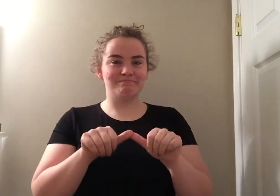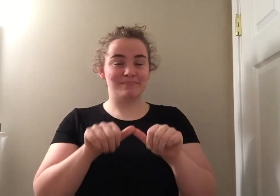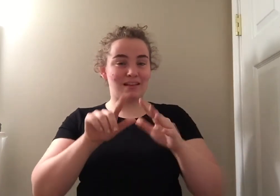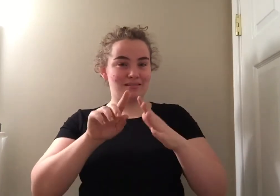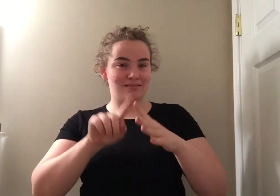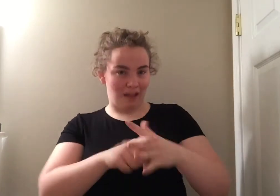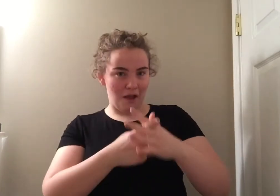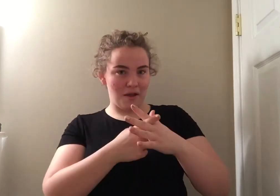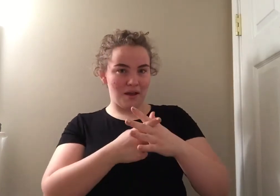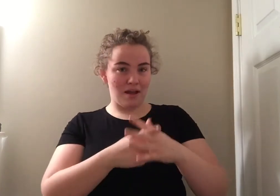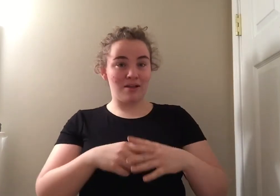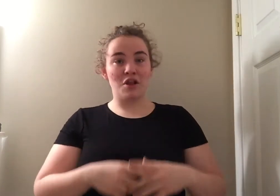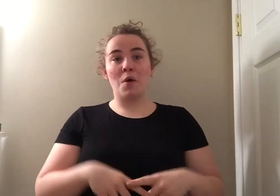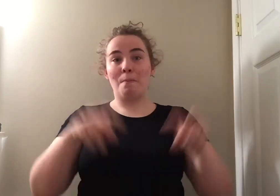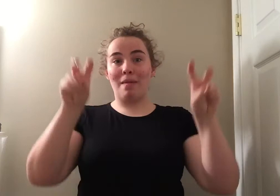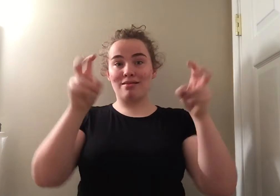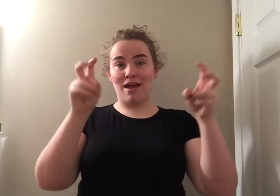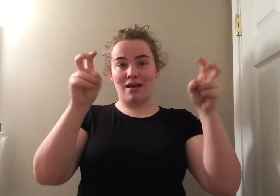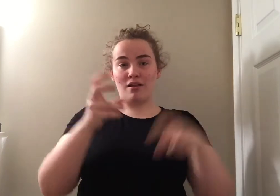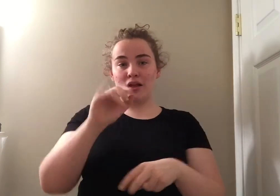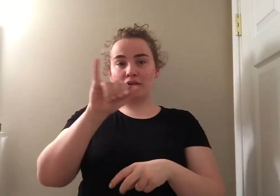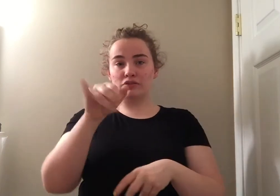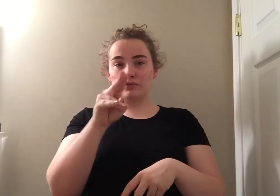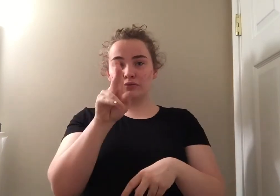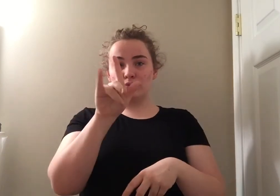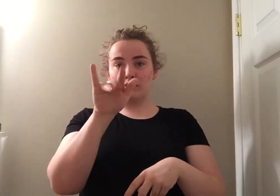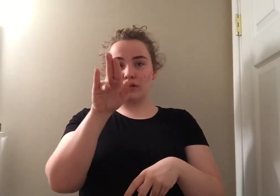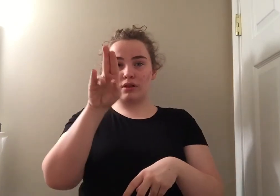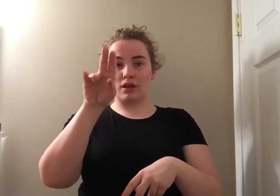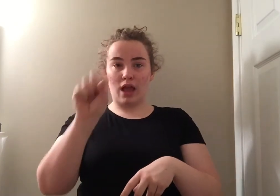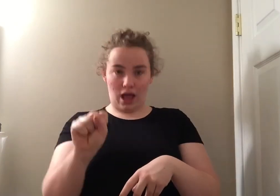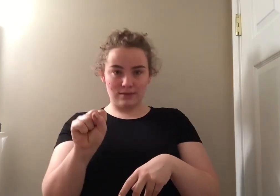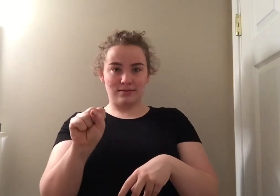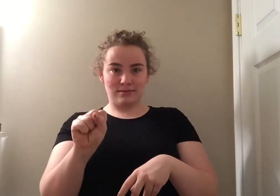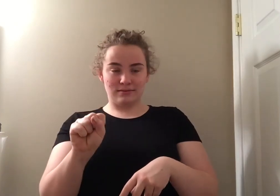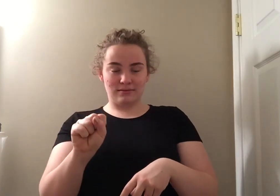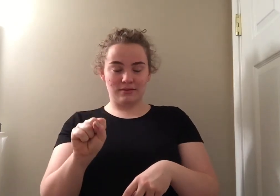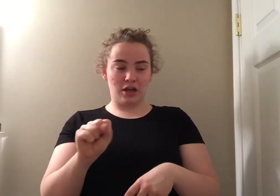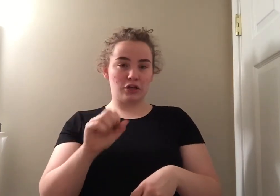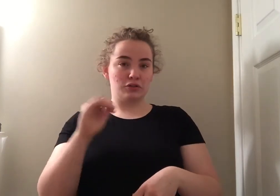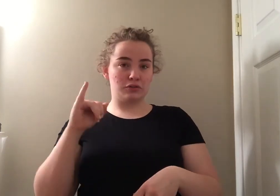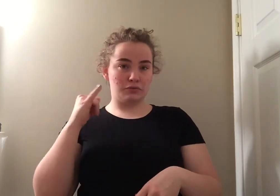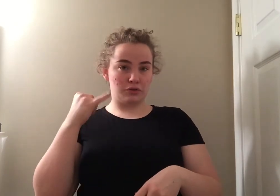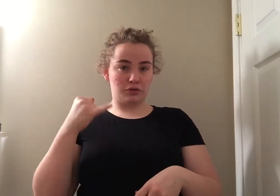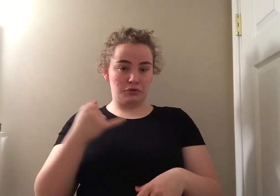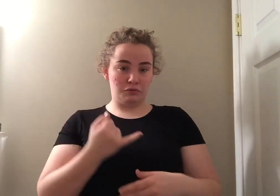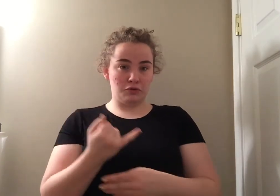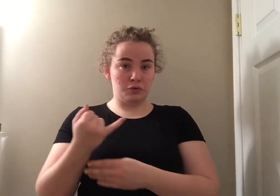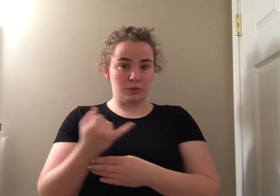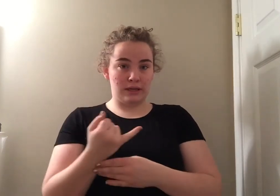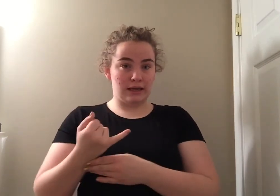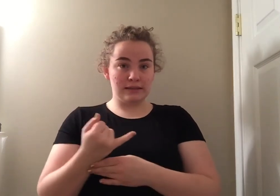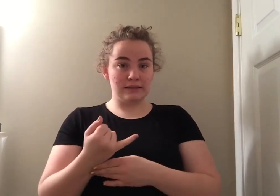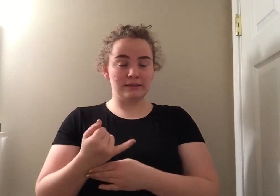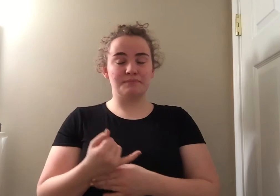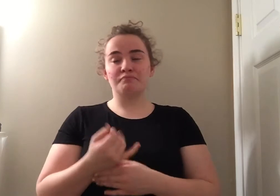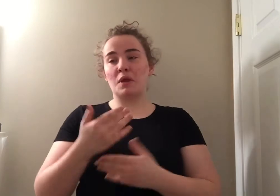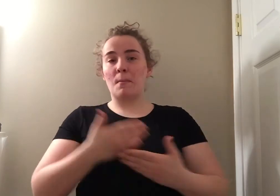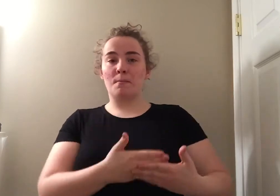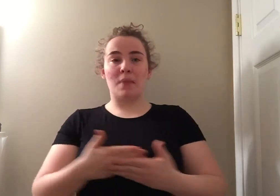is Julius, the Baby of the World, by Kevin Hanks. Okay? I see